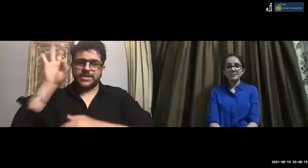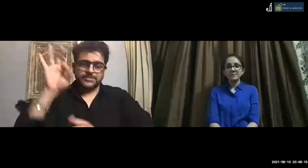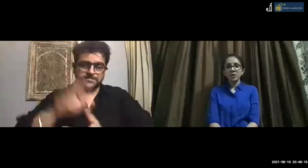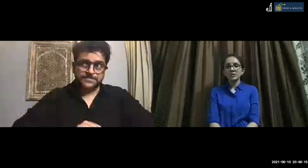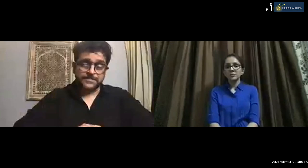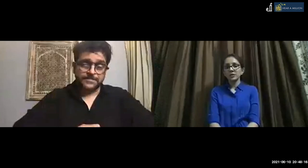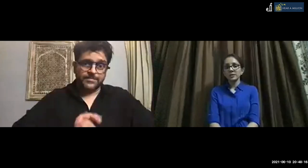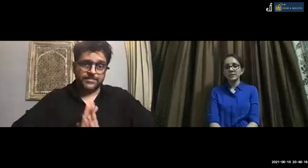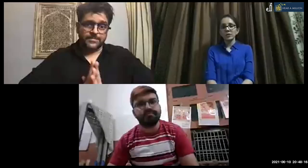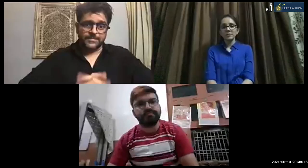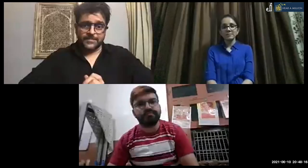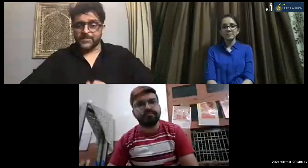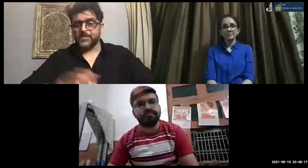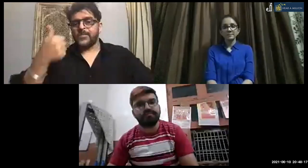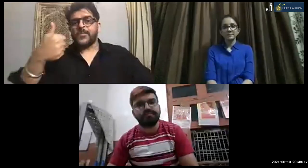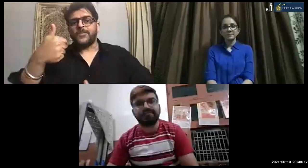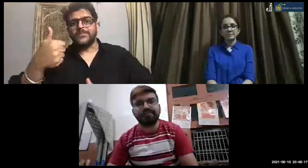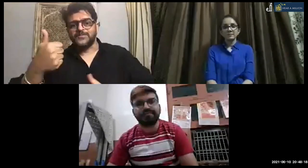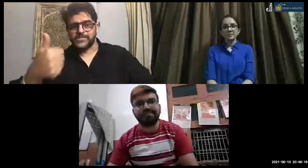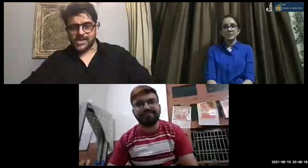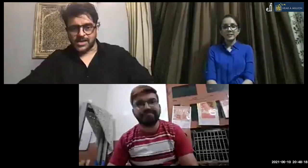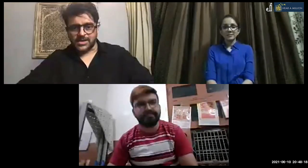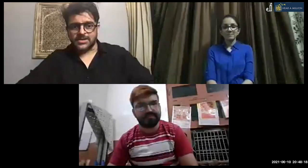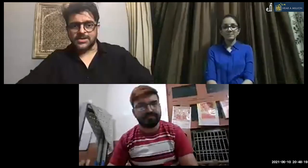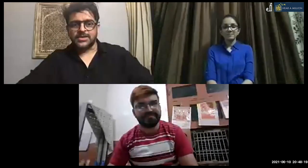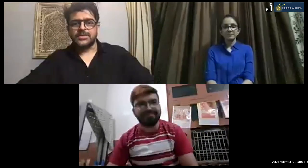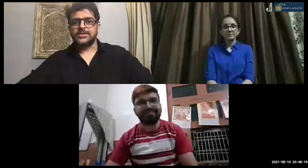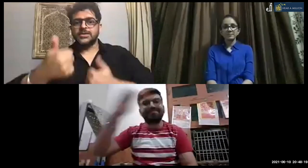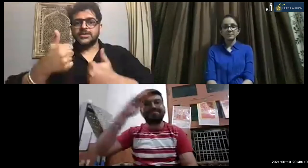question? Gautam, you can pick someone. Great.